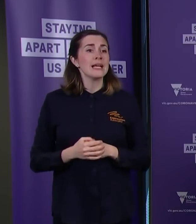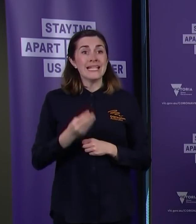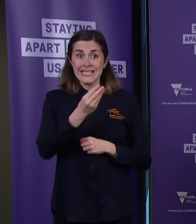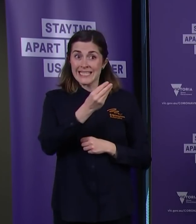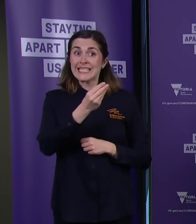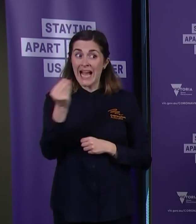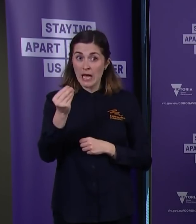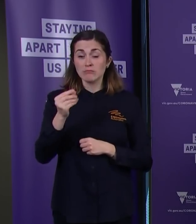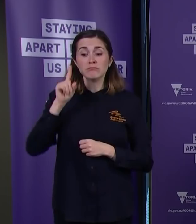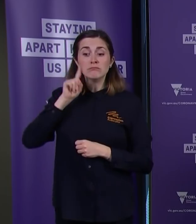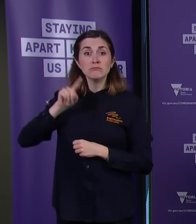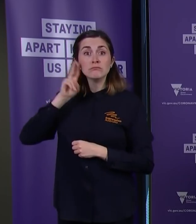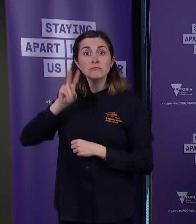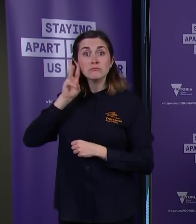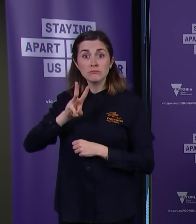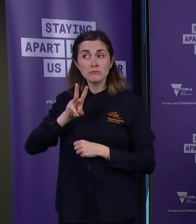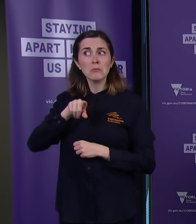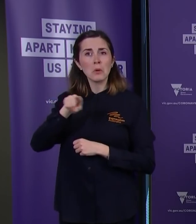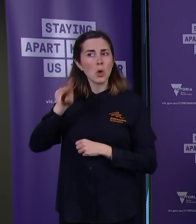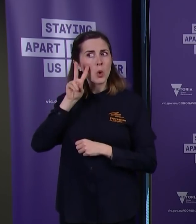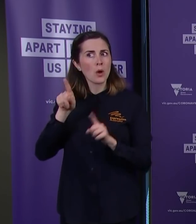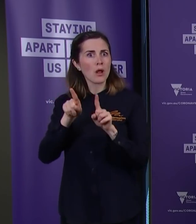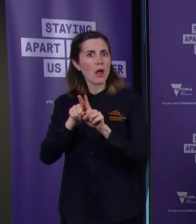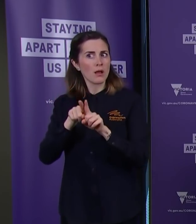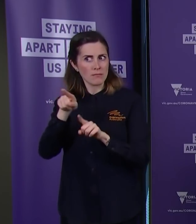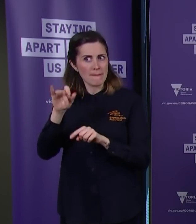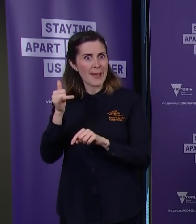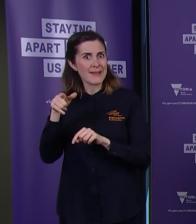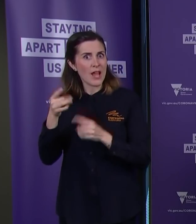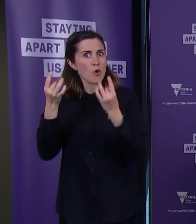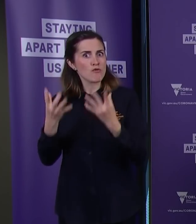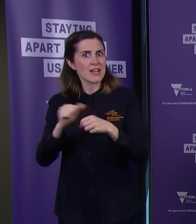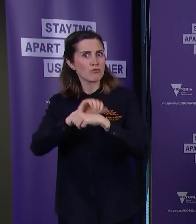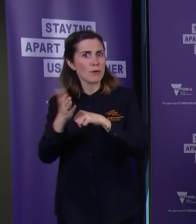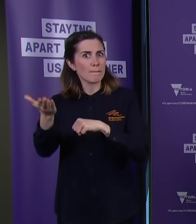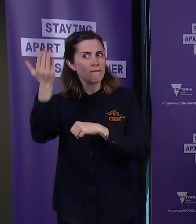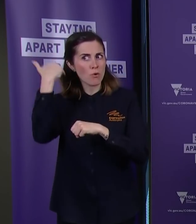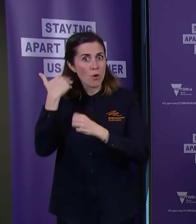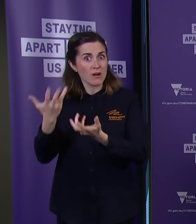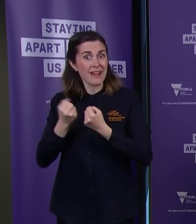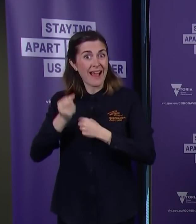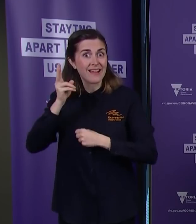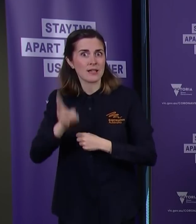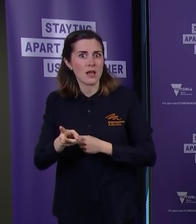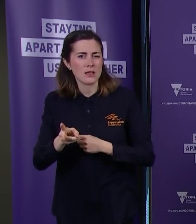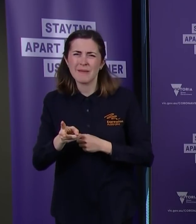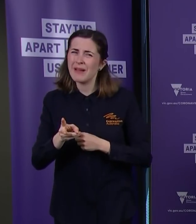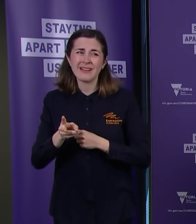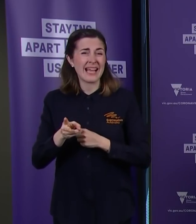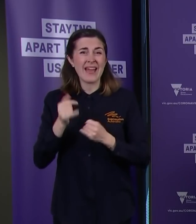potentially reinfections, but we do need the really definitive evidence of reinfection with a new